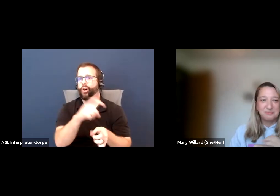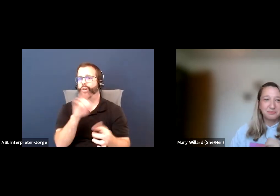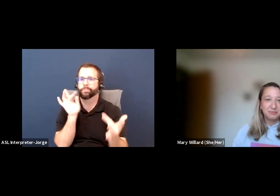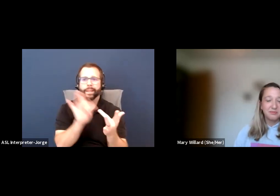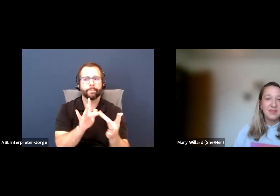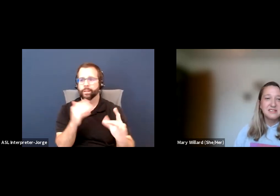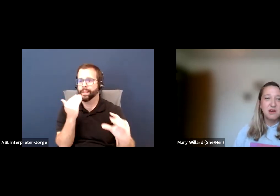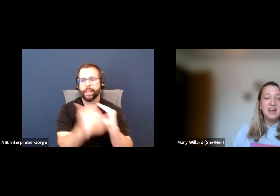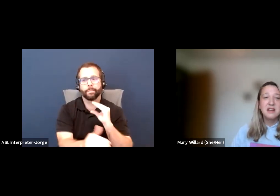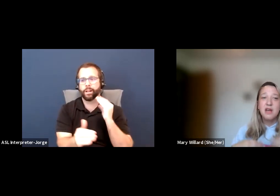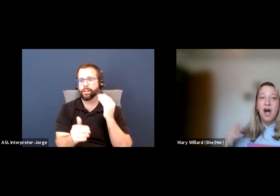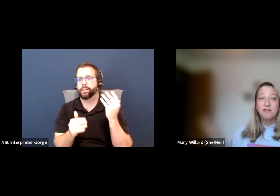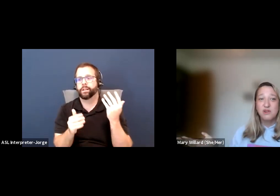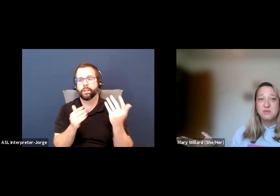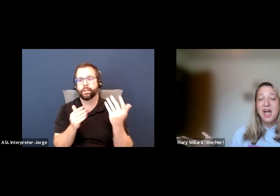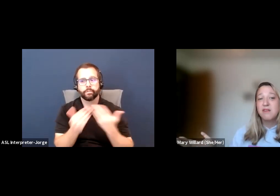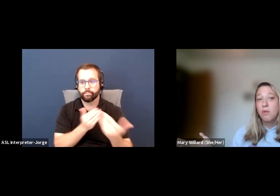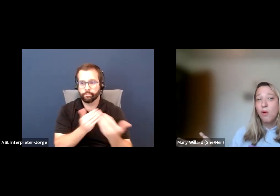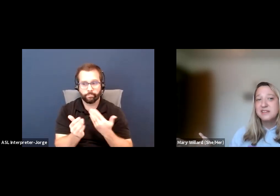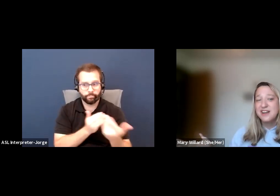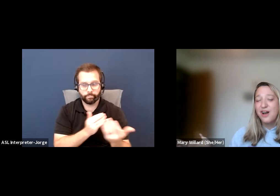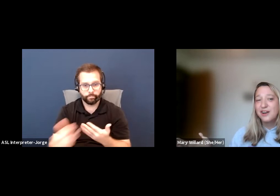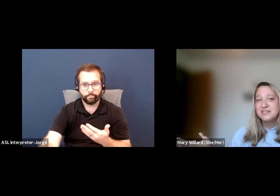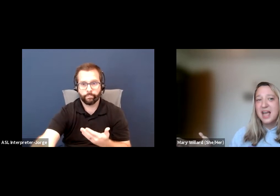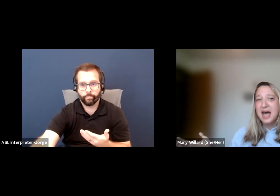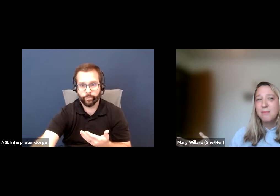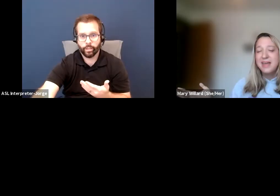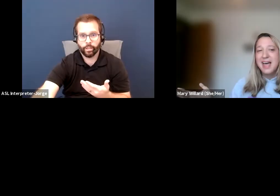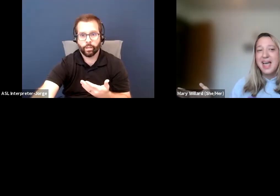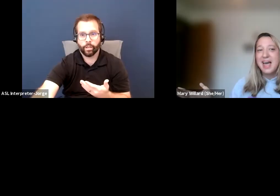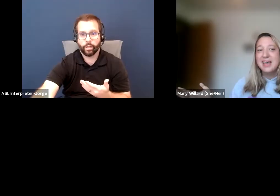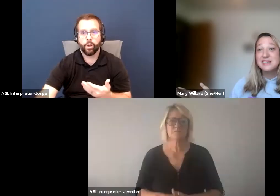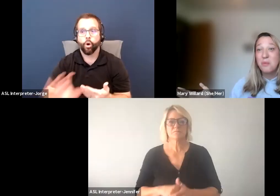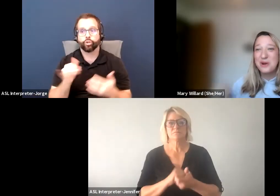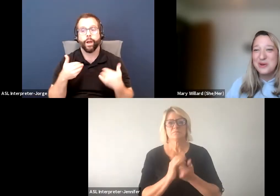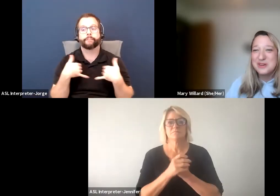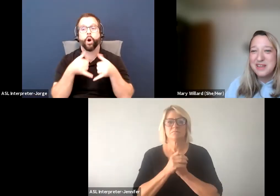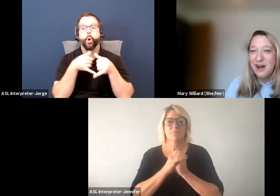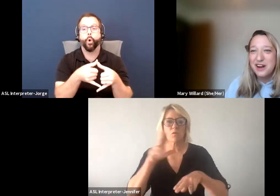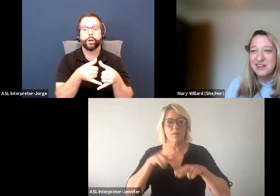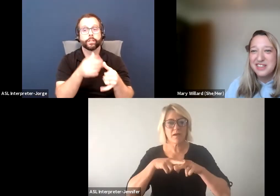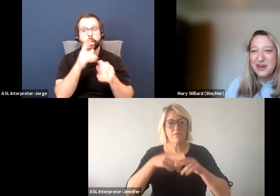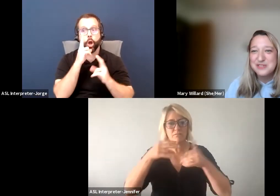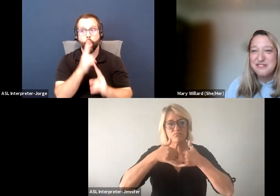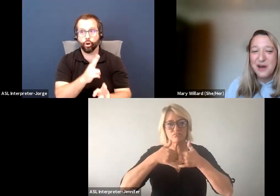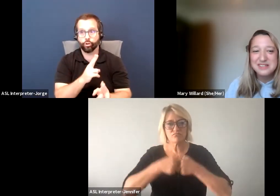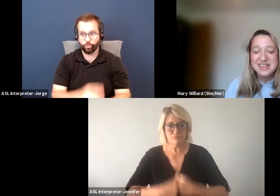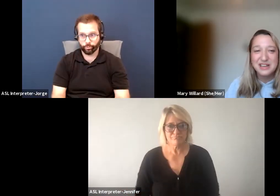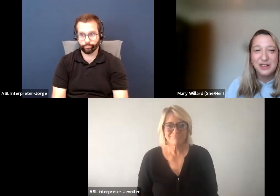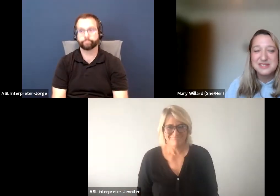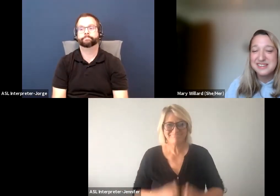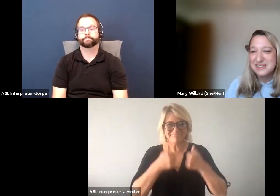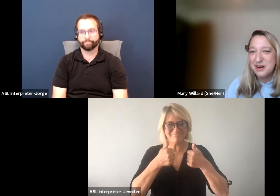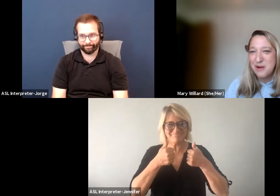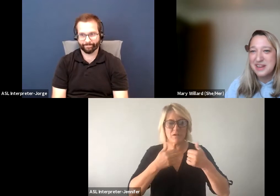you. So then, of course, we have our awards and honors tab, and we're going to be honoring those folks in